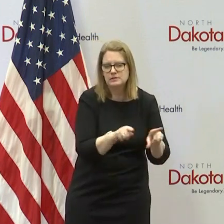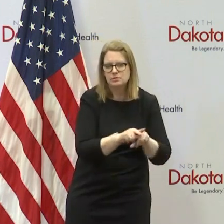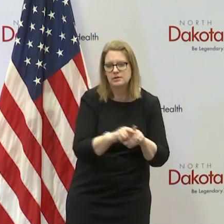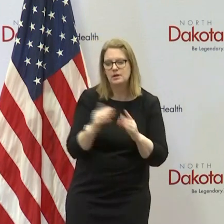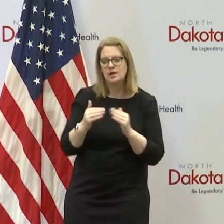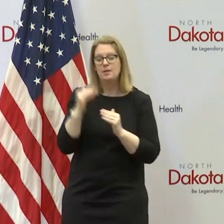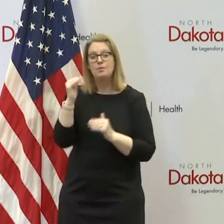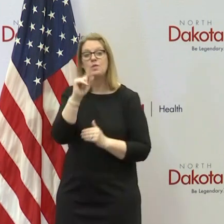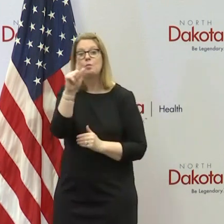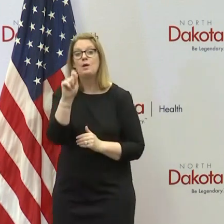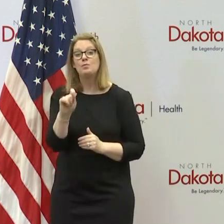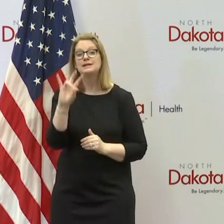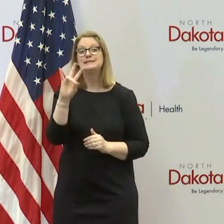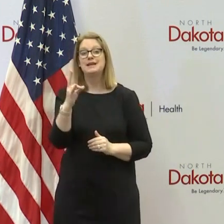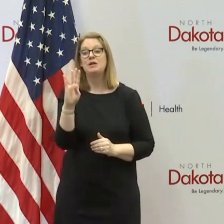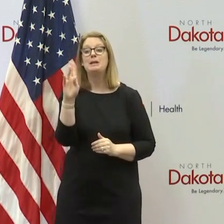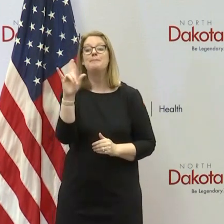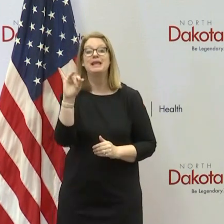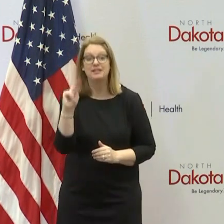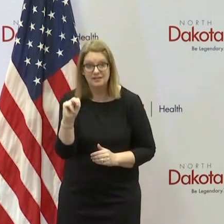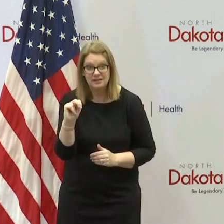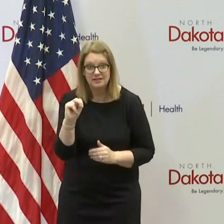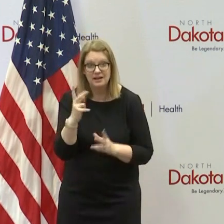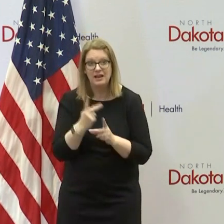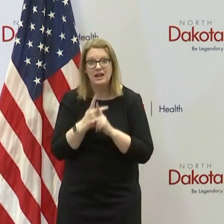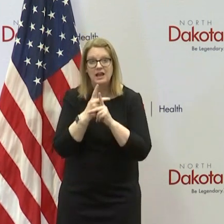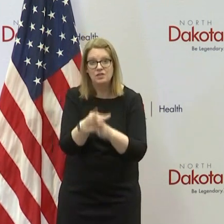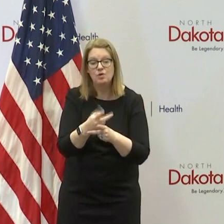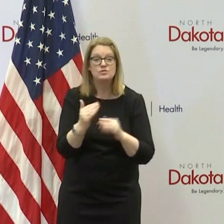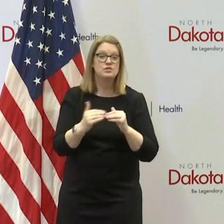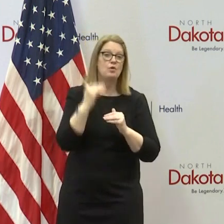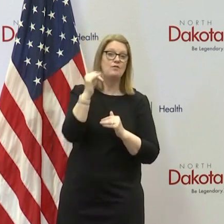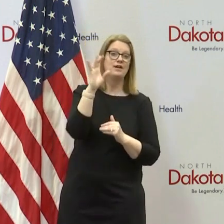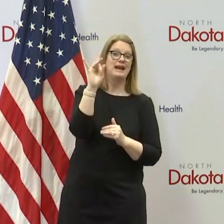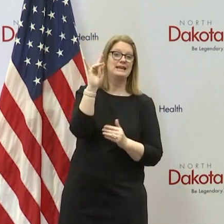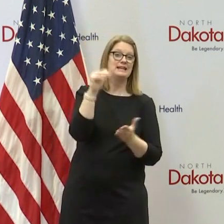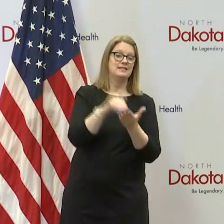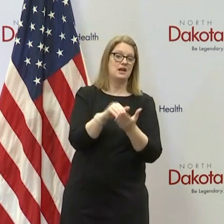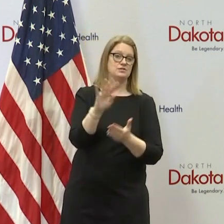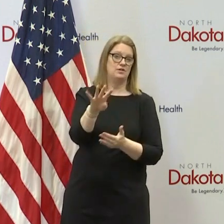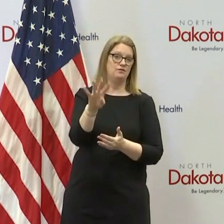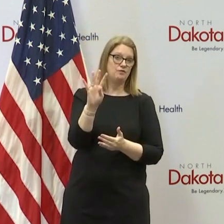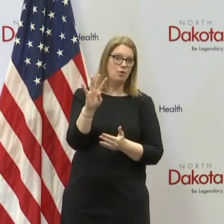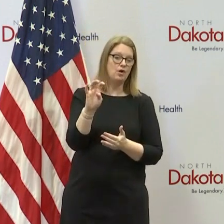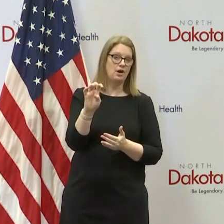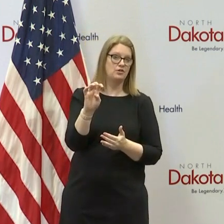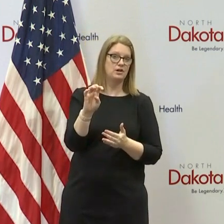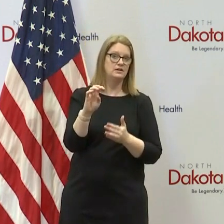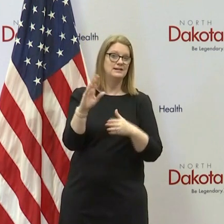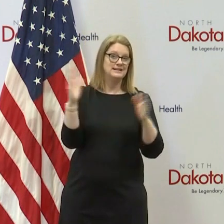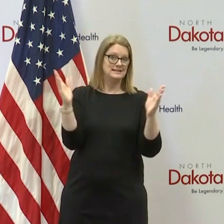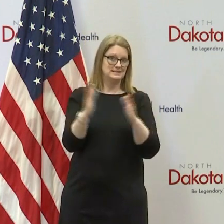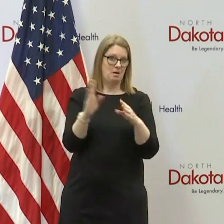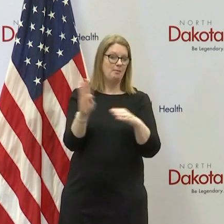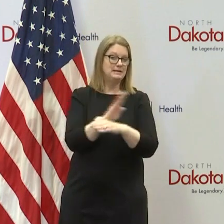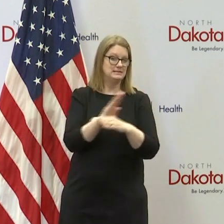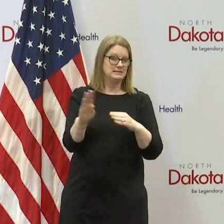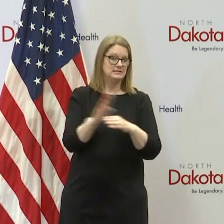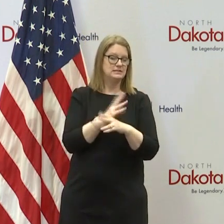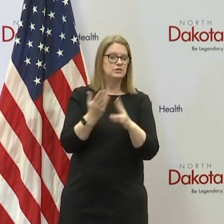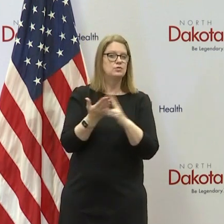than $1.7 billion in loans to over 18,400 North Dakota small businesses through the CARES